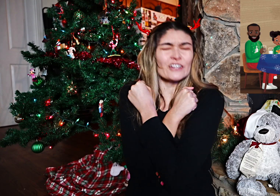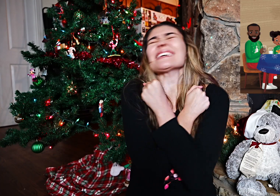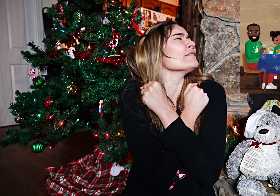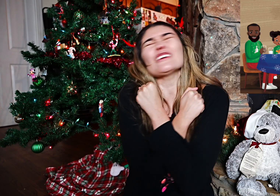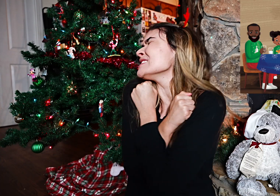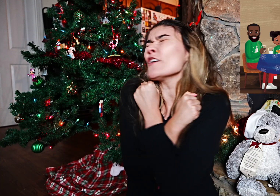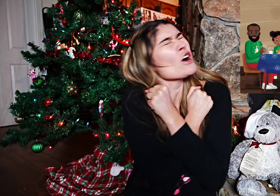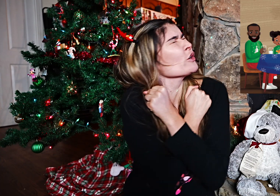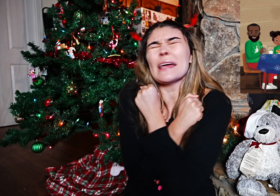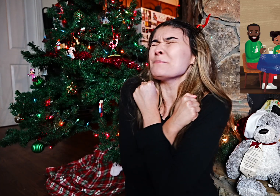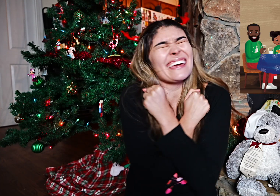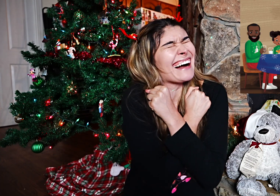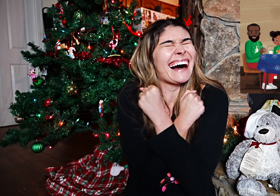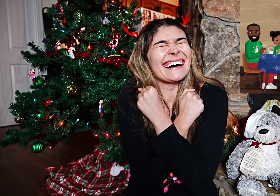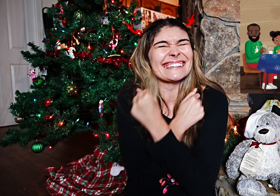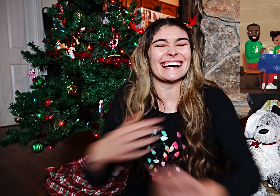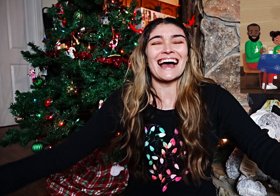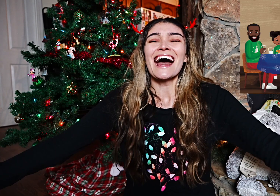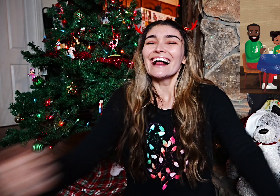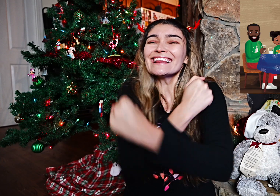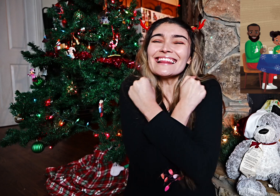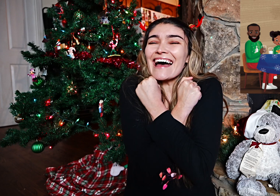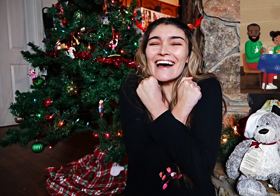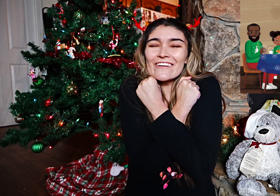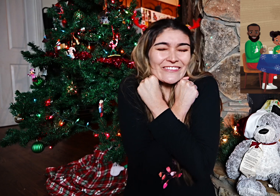you're giving yourself a great big hug. Love.